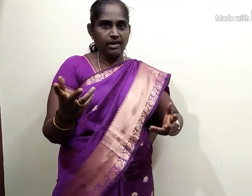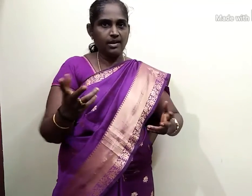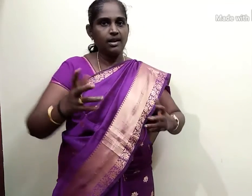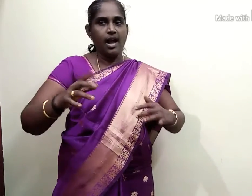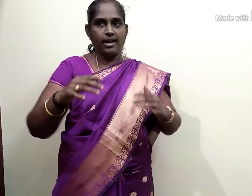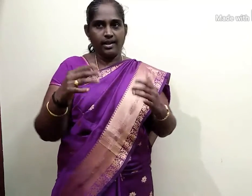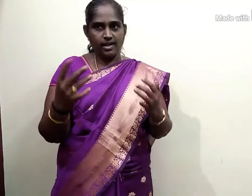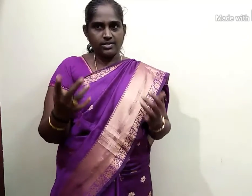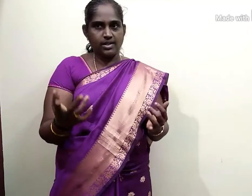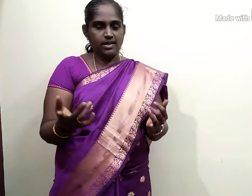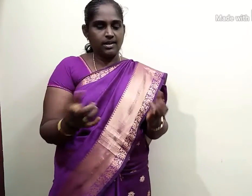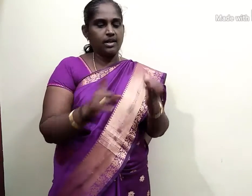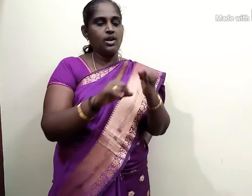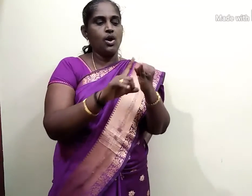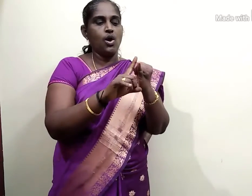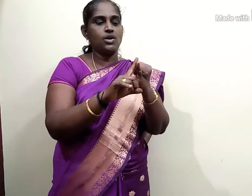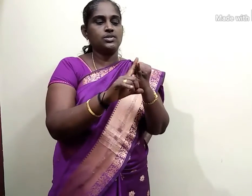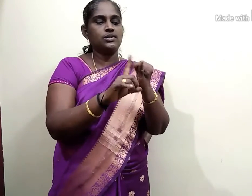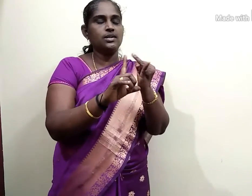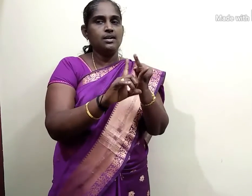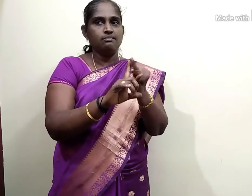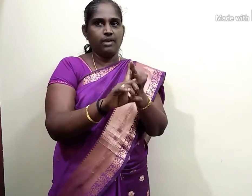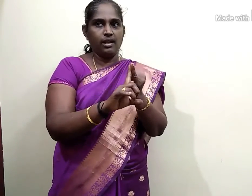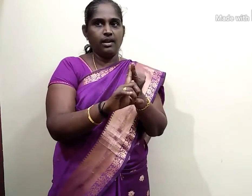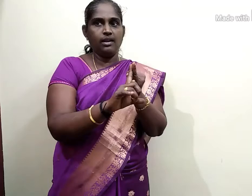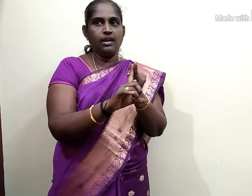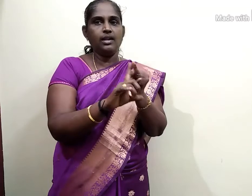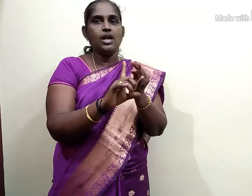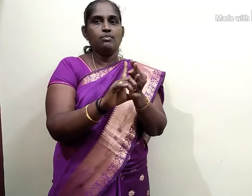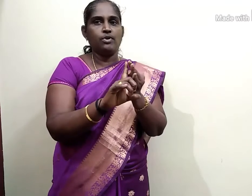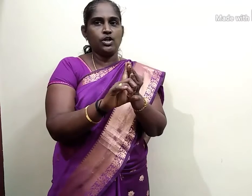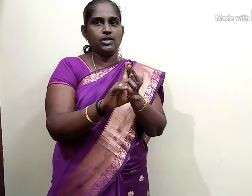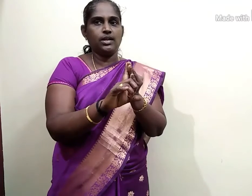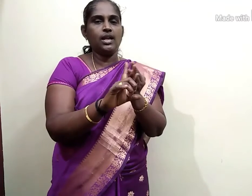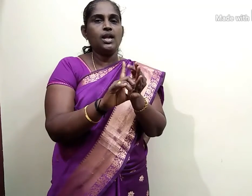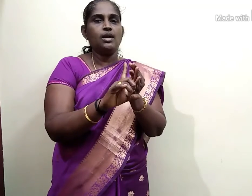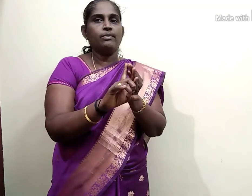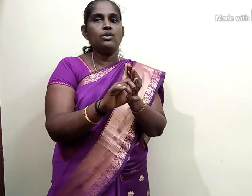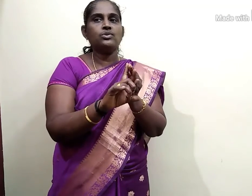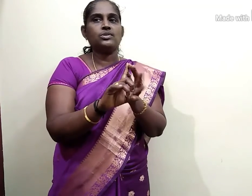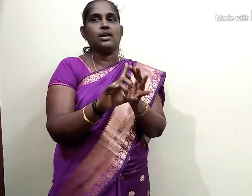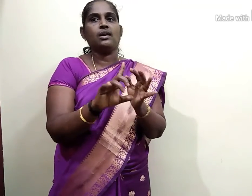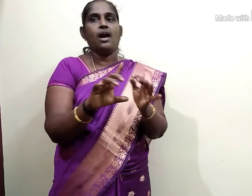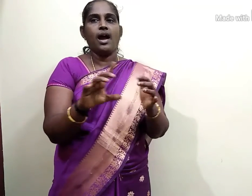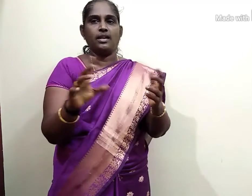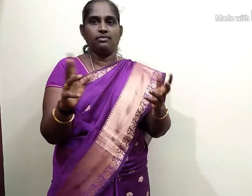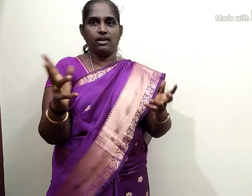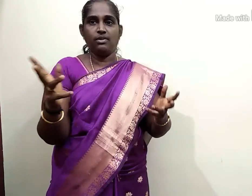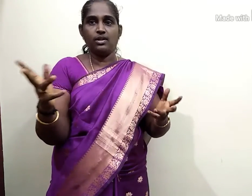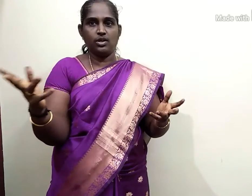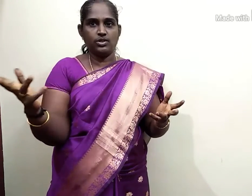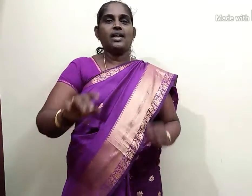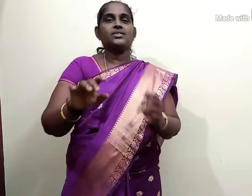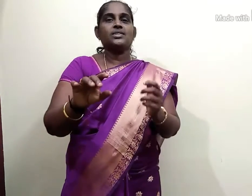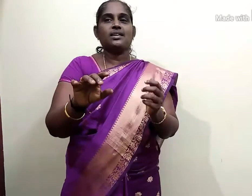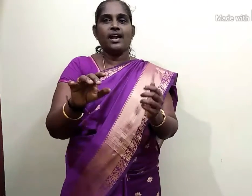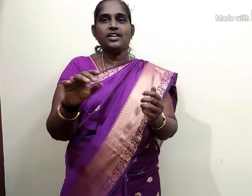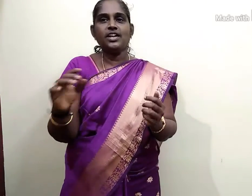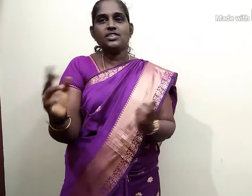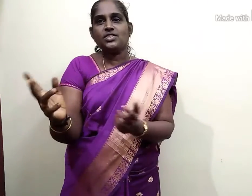familiar and excellent in art, painting, pottery, music and weaving also. Next, writing